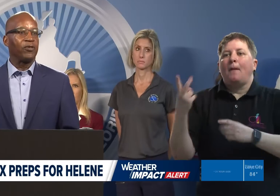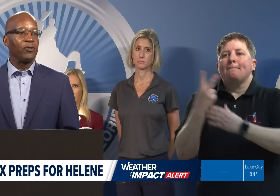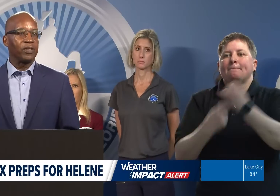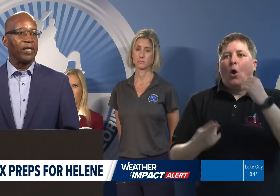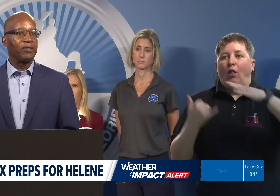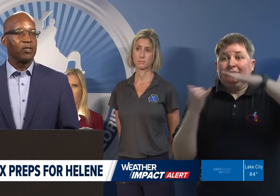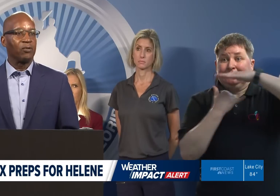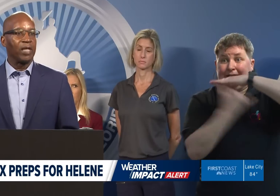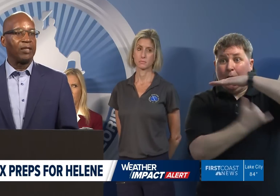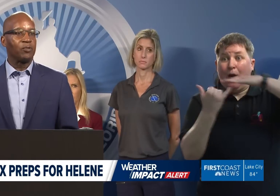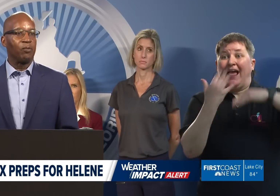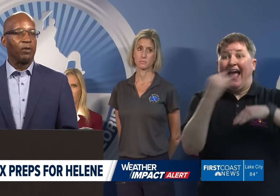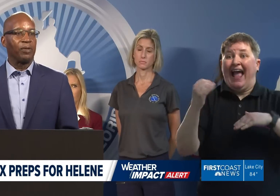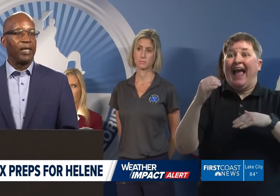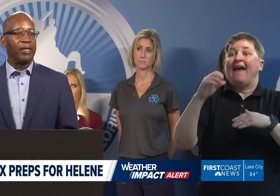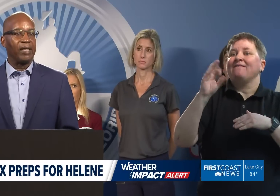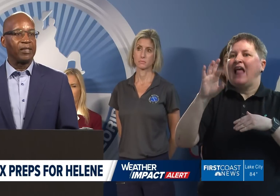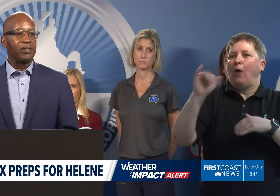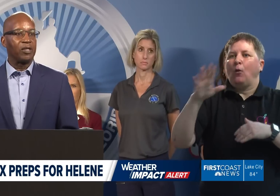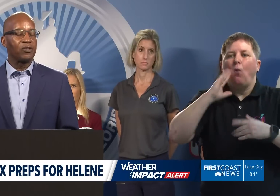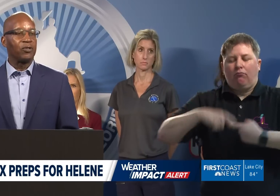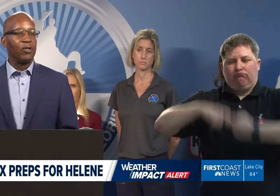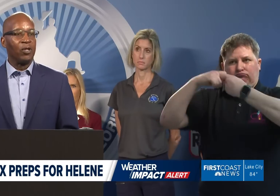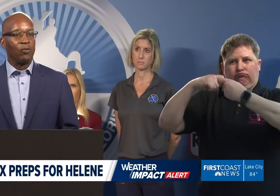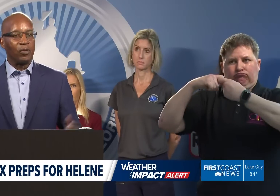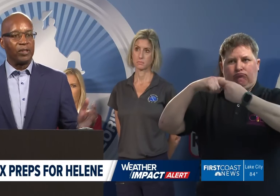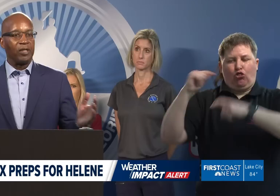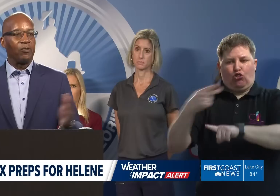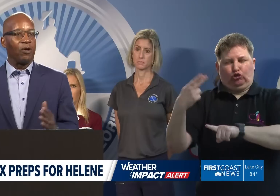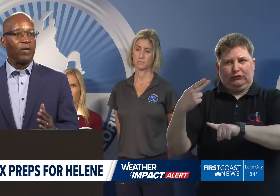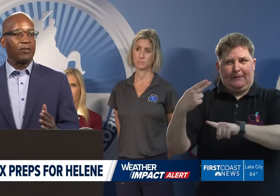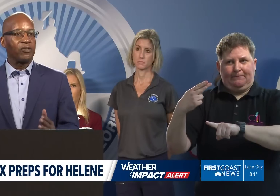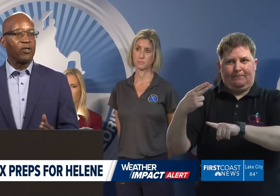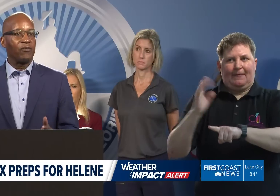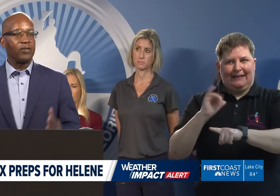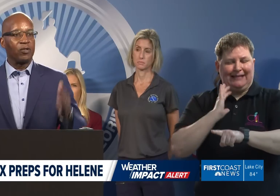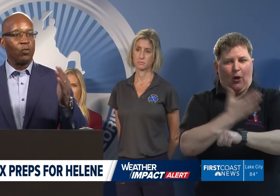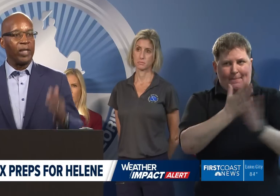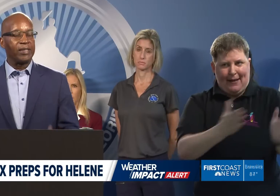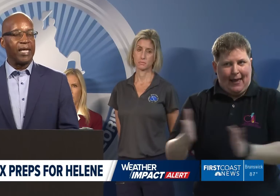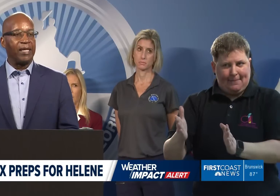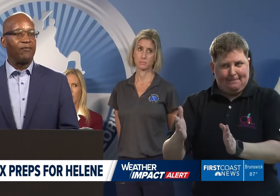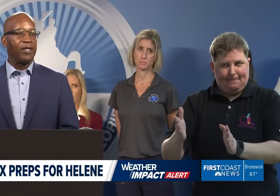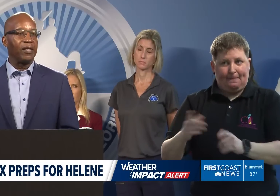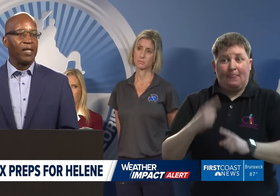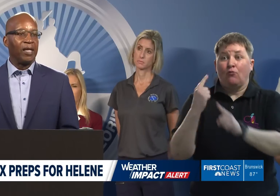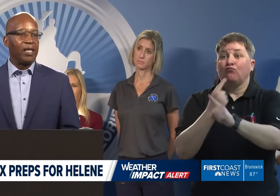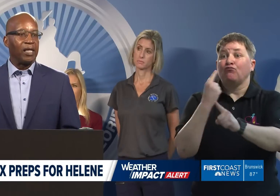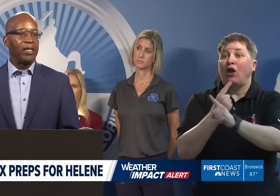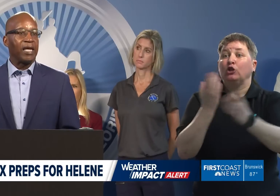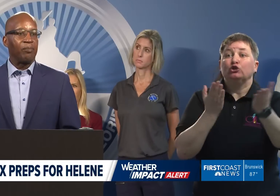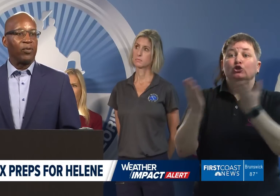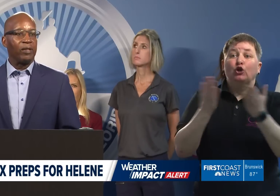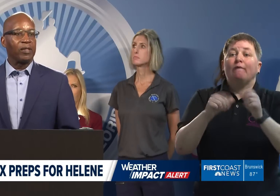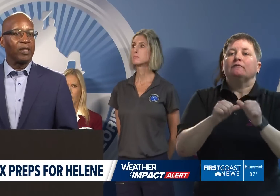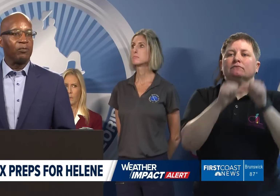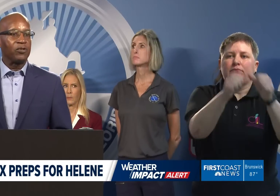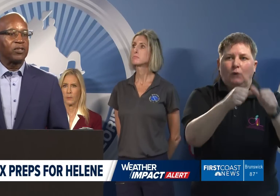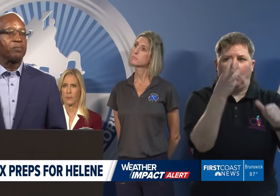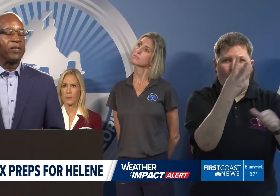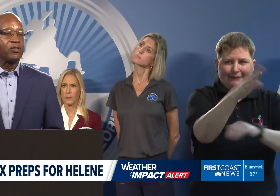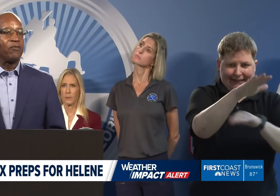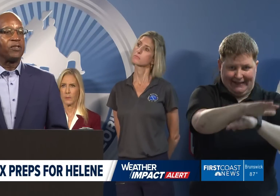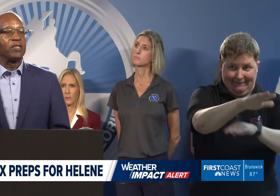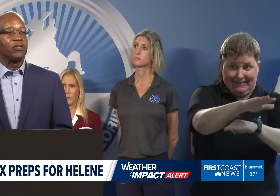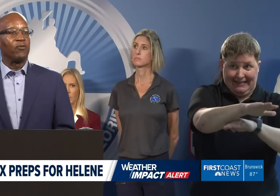operating on Thursday. So that is what we're planning at this juncture. We'll continue our regular service to Wednesday evening, and then at that point,